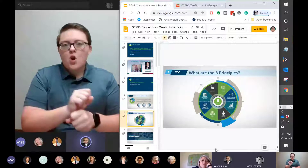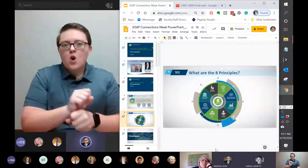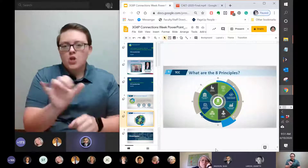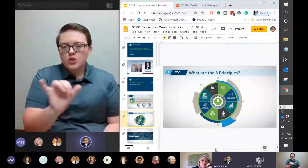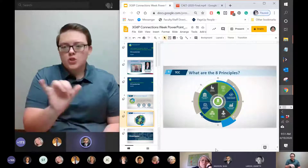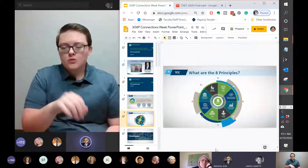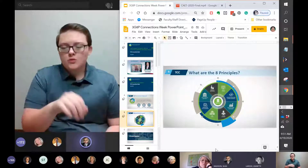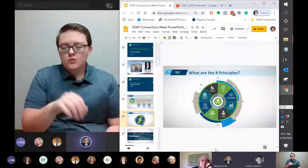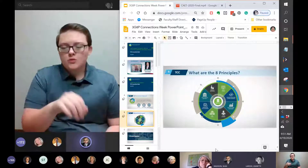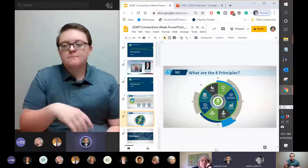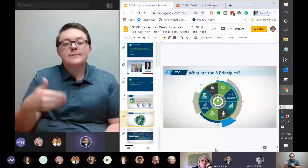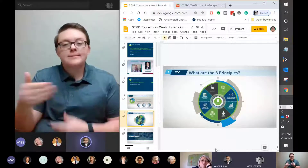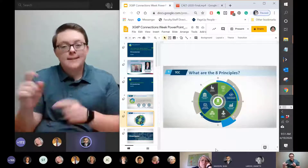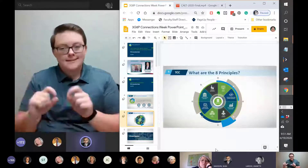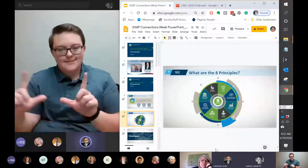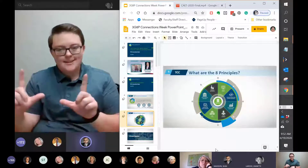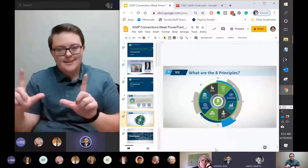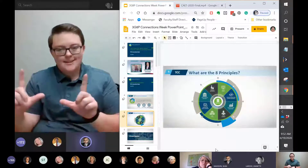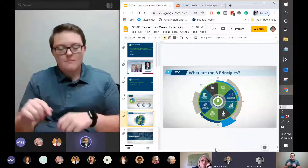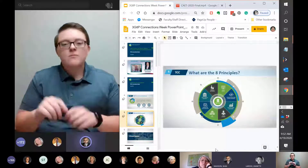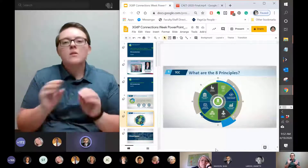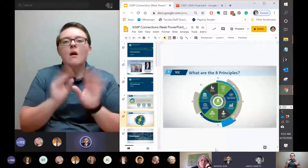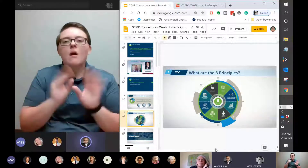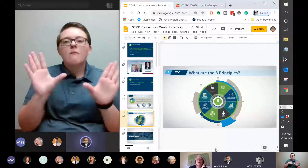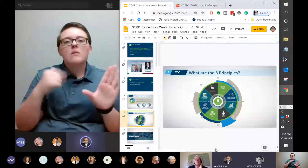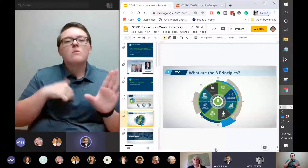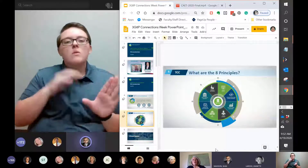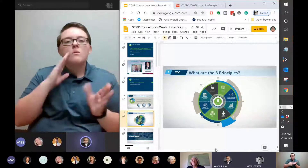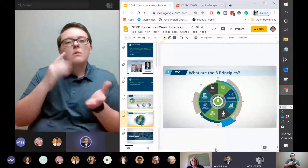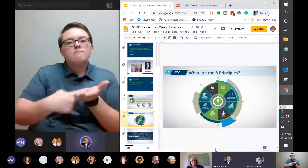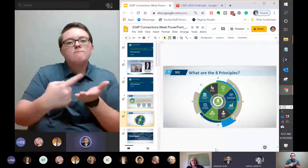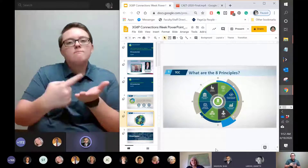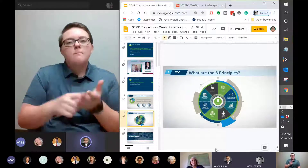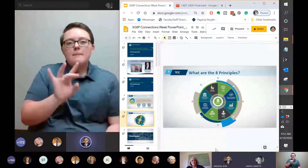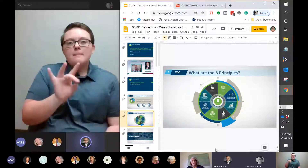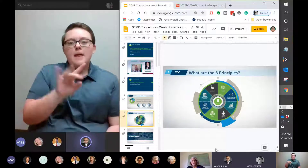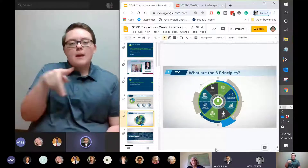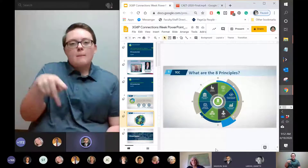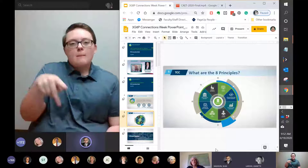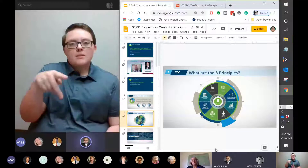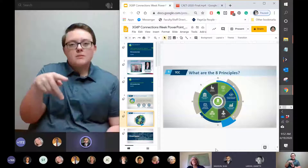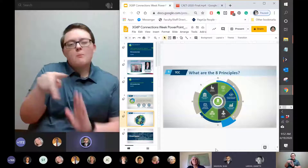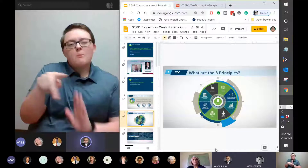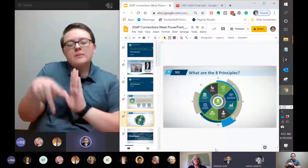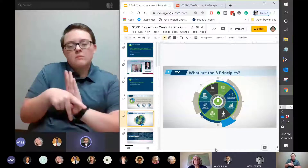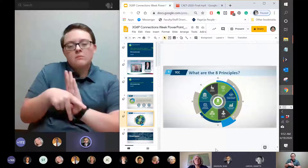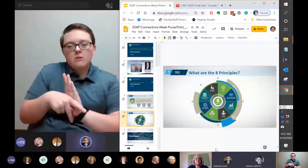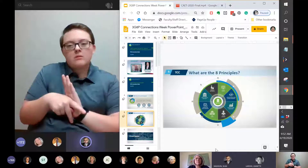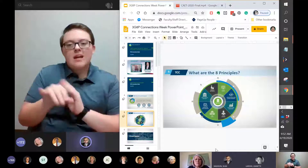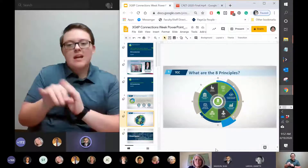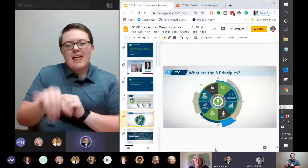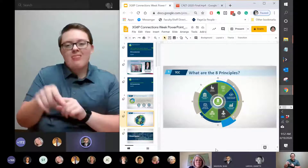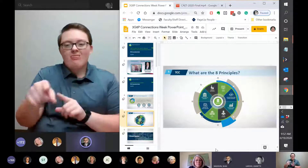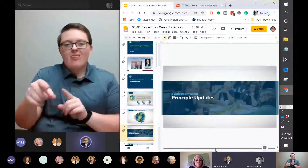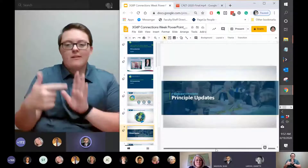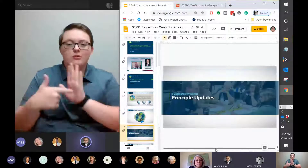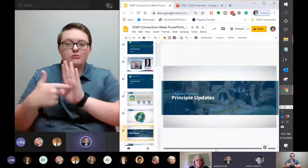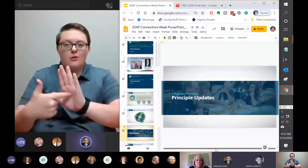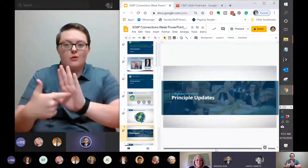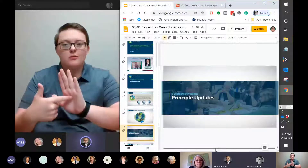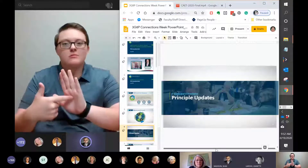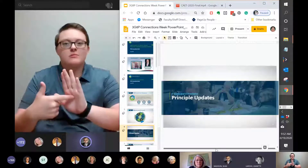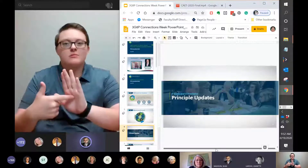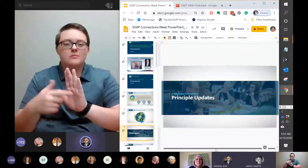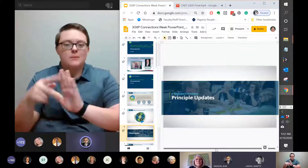Obviously, we're going to be talking about the 8 principles today, and that's a graphic representation of the principles. And